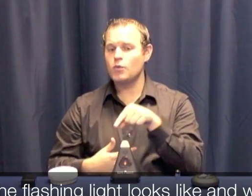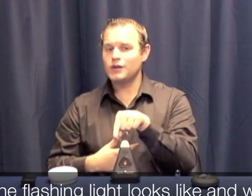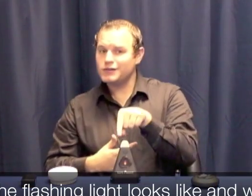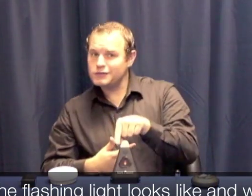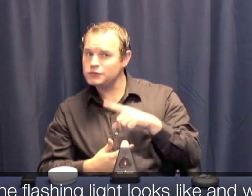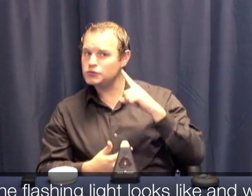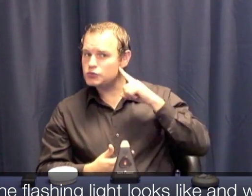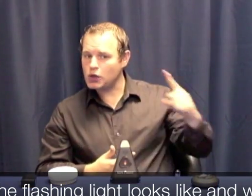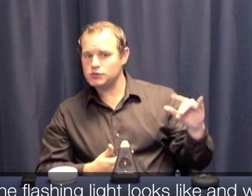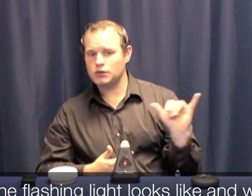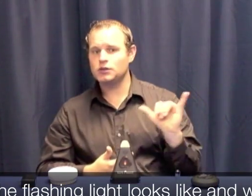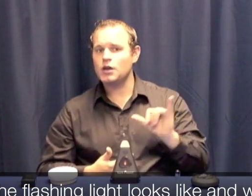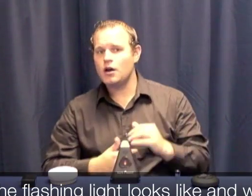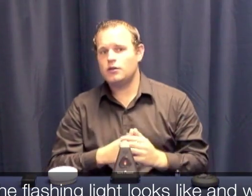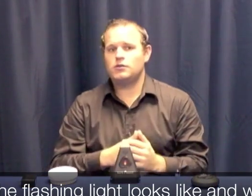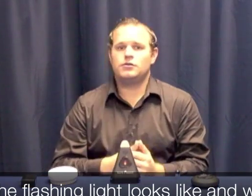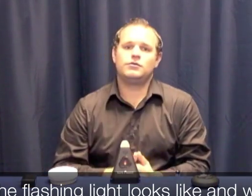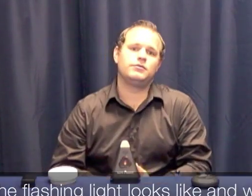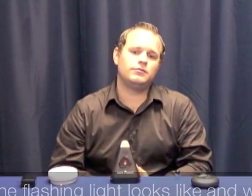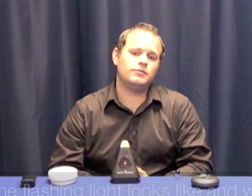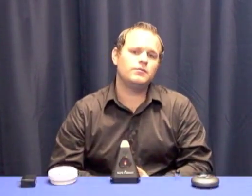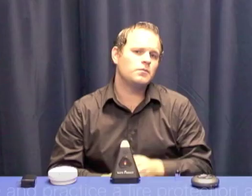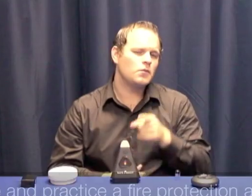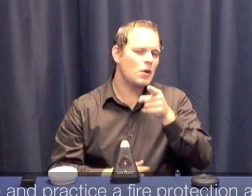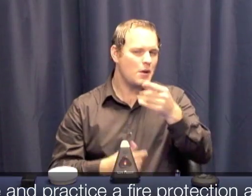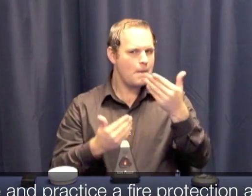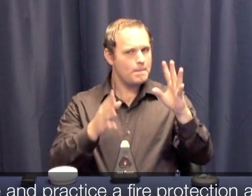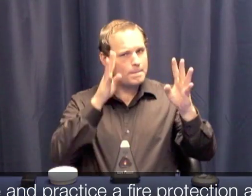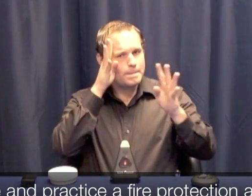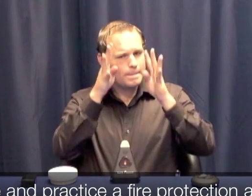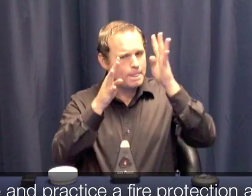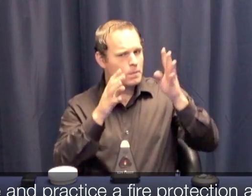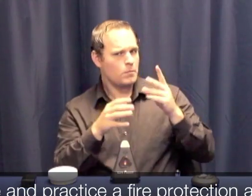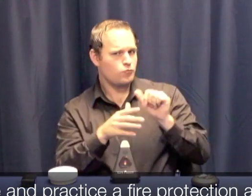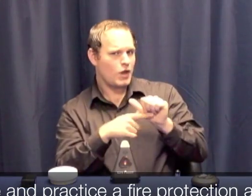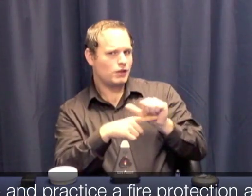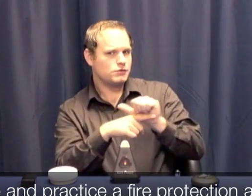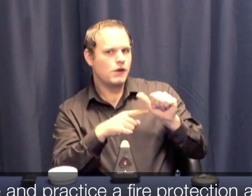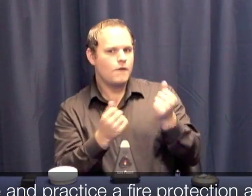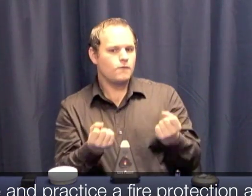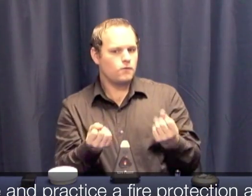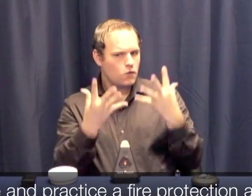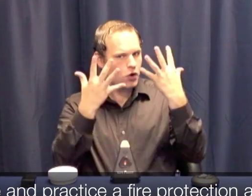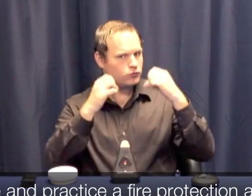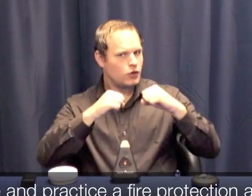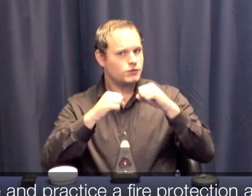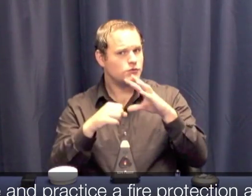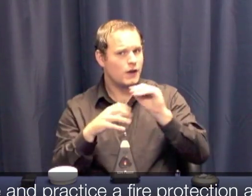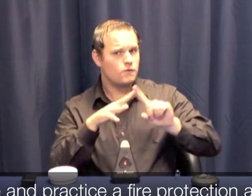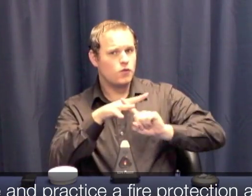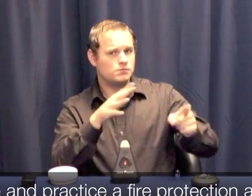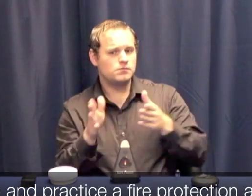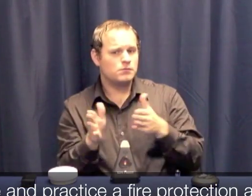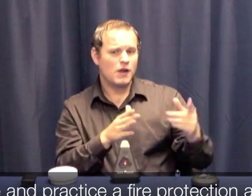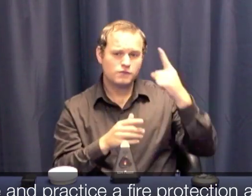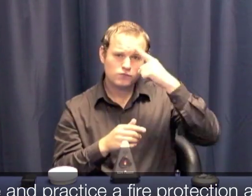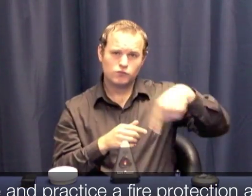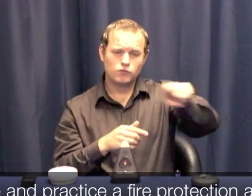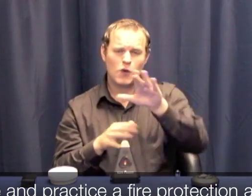alerts: what the vibrating bed shaker feels like, what the flashing light looks like, and what the low frequency sounder sounds like.